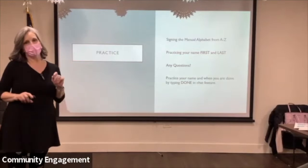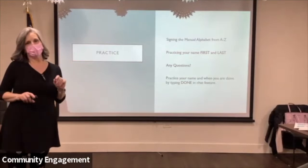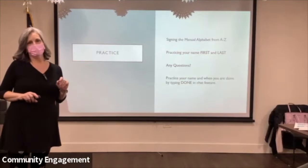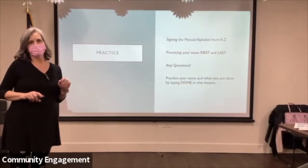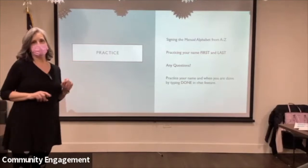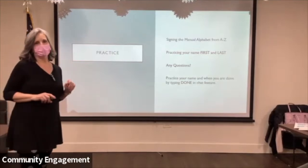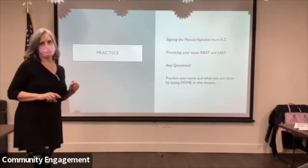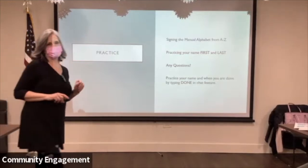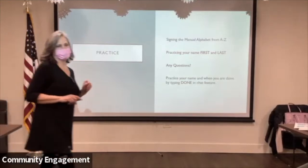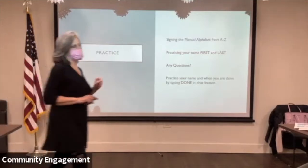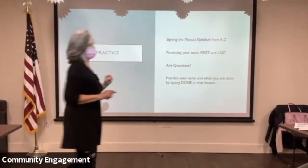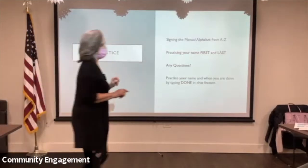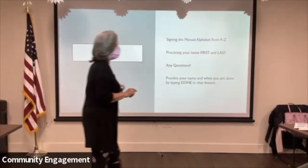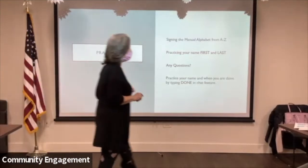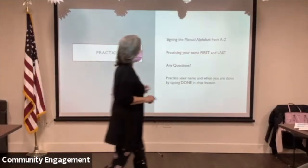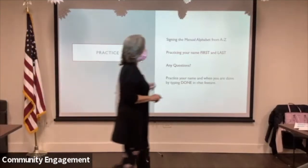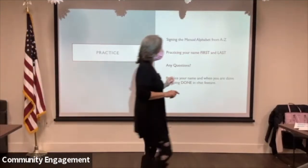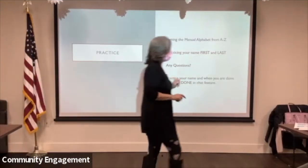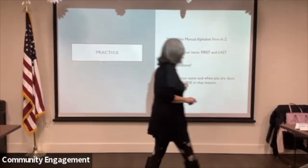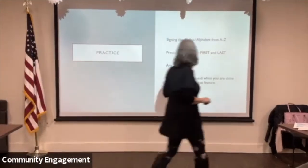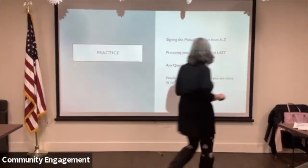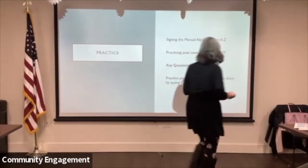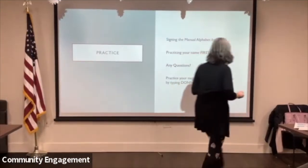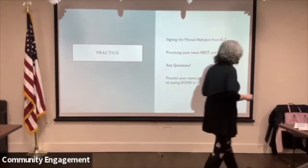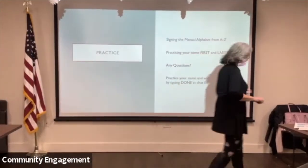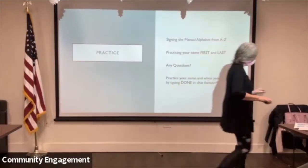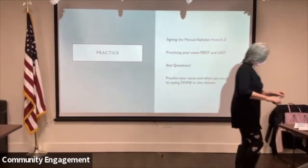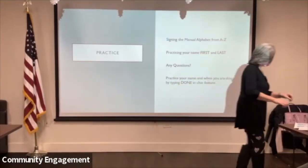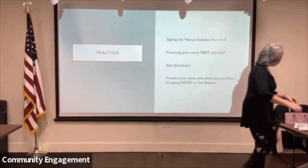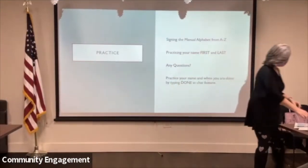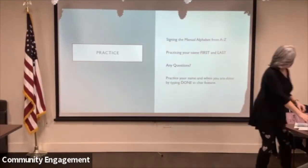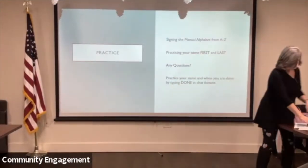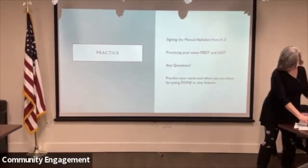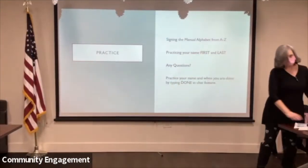could give you another few seconds and then we'll move on to the next slide.